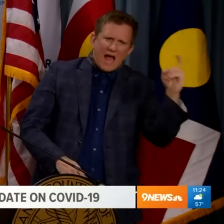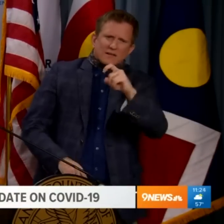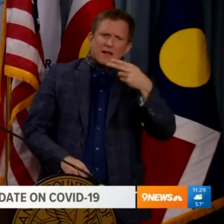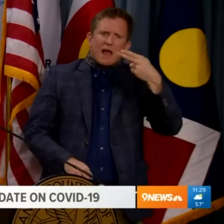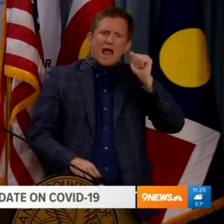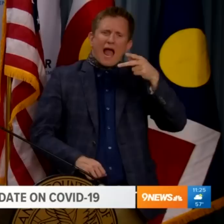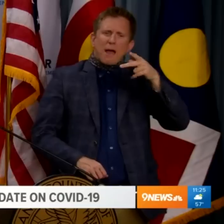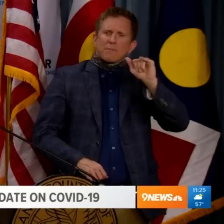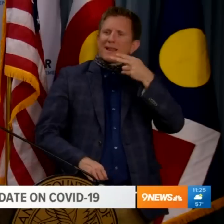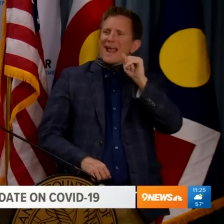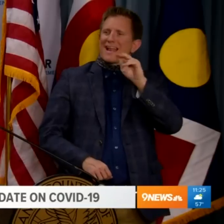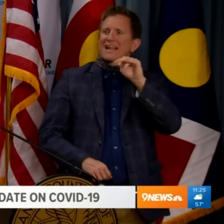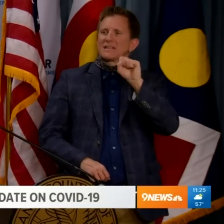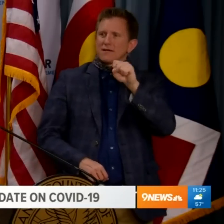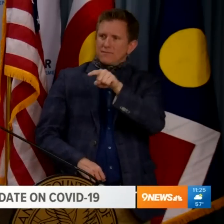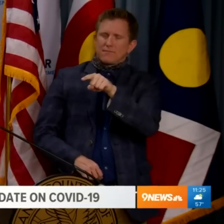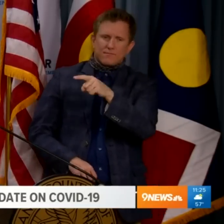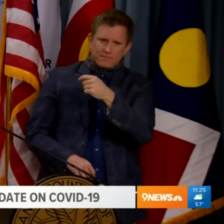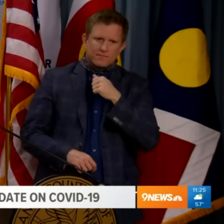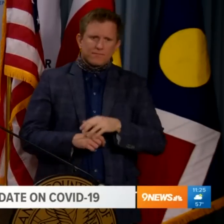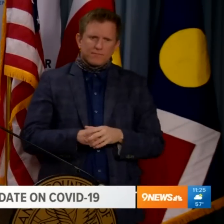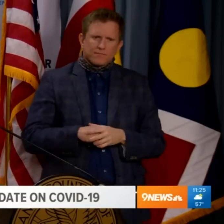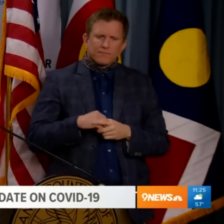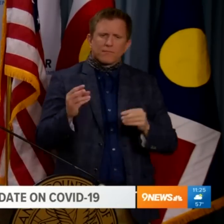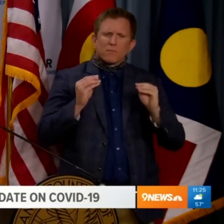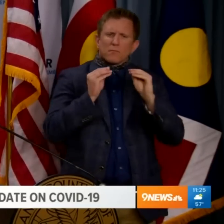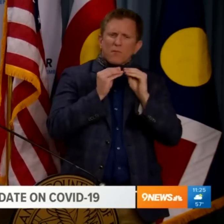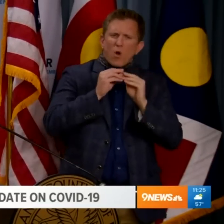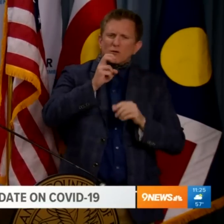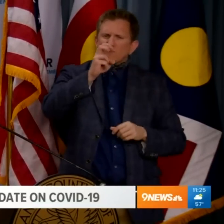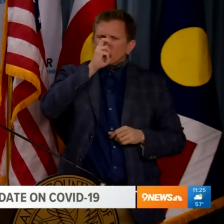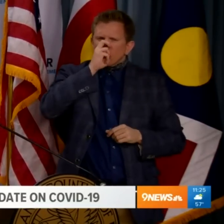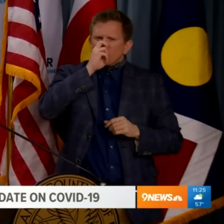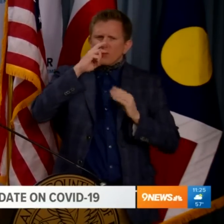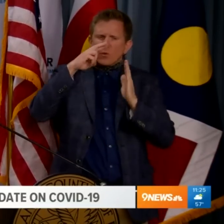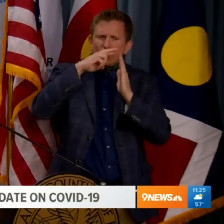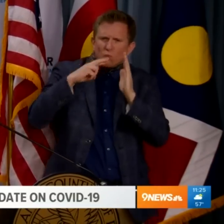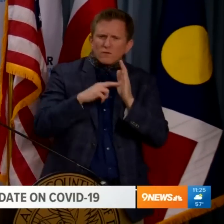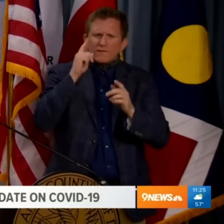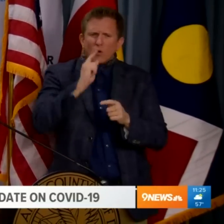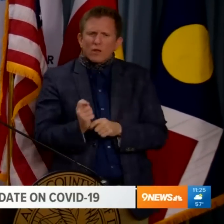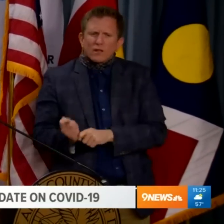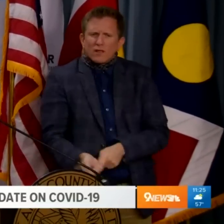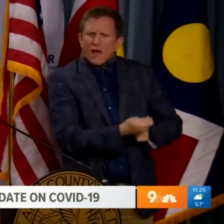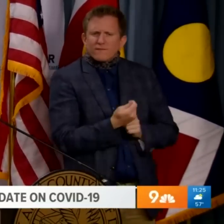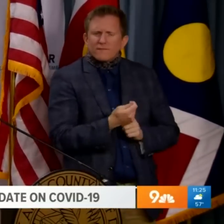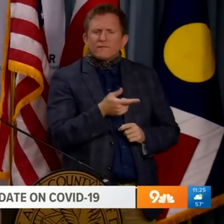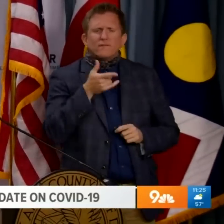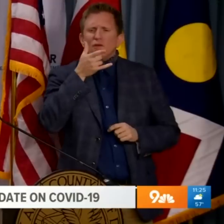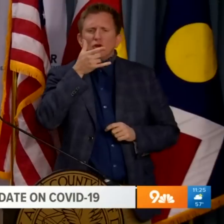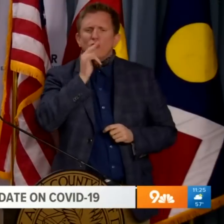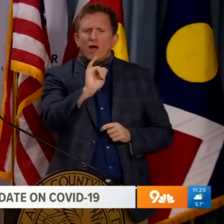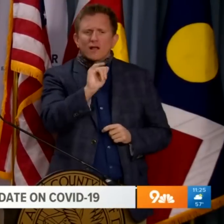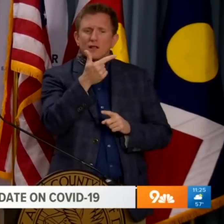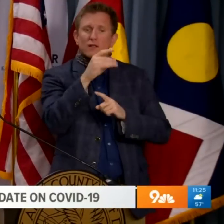As with adding the 138 rooms this week, that'll bring us up to 690 in total.